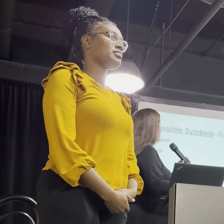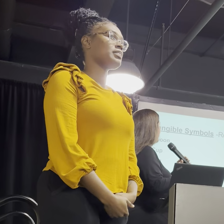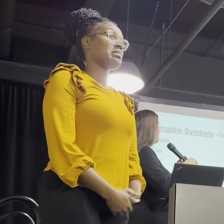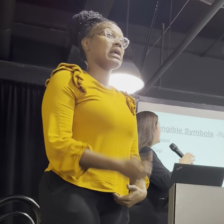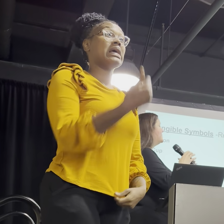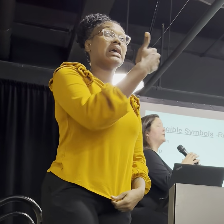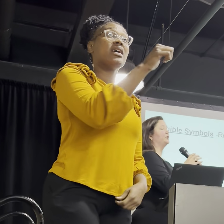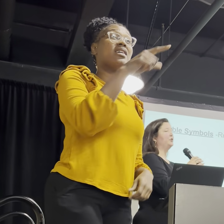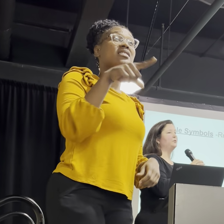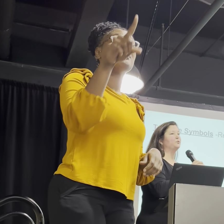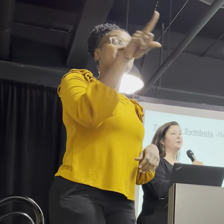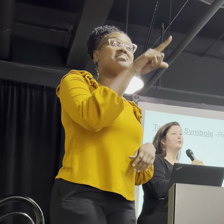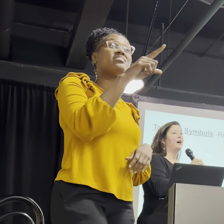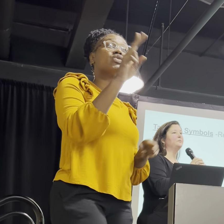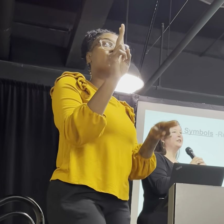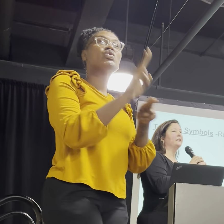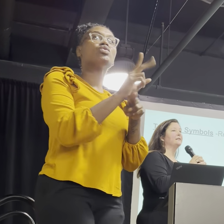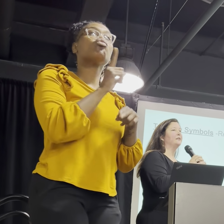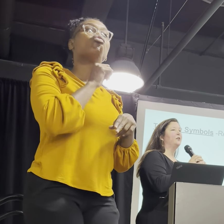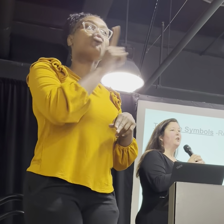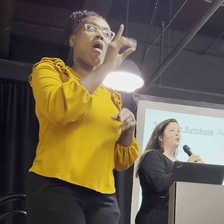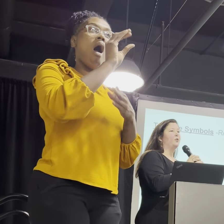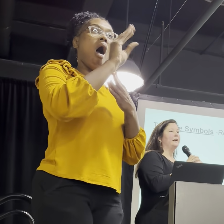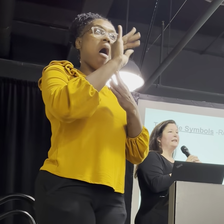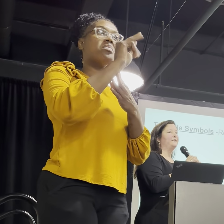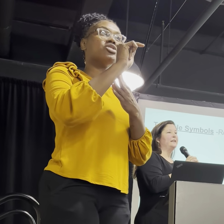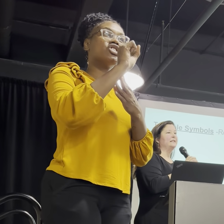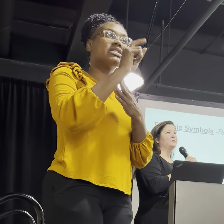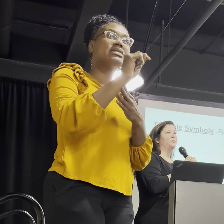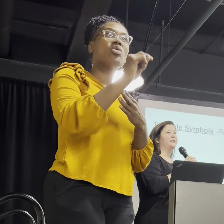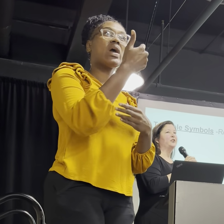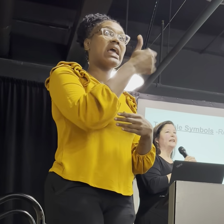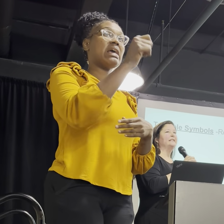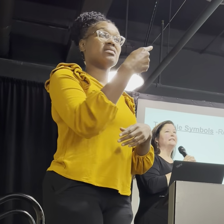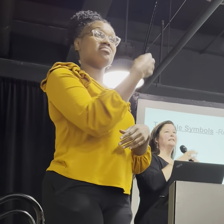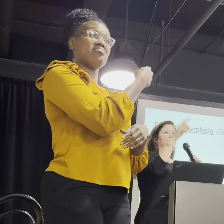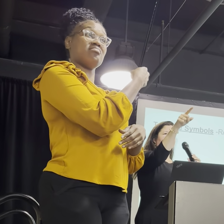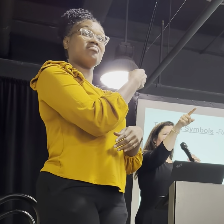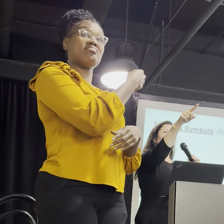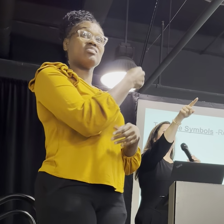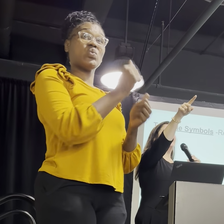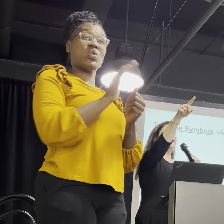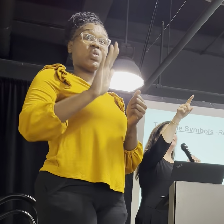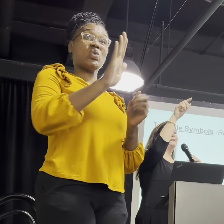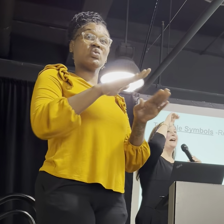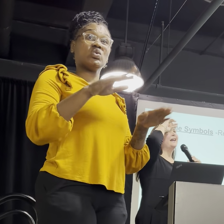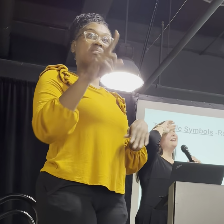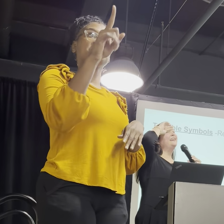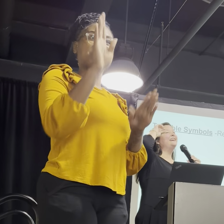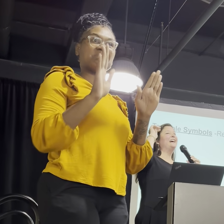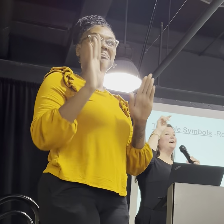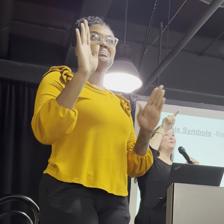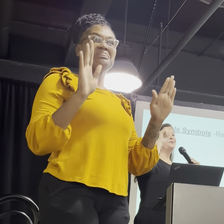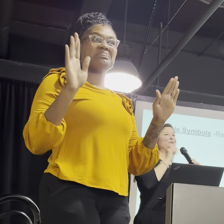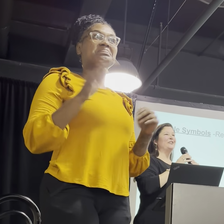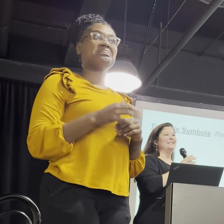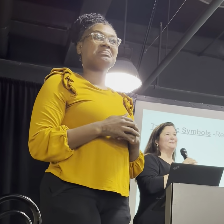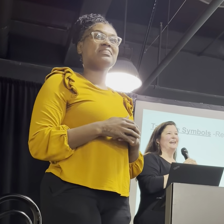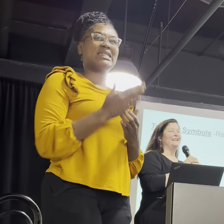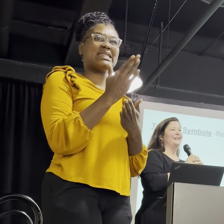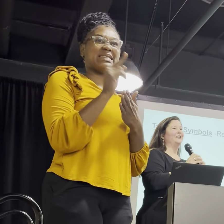Has anybody else used real objects or any of these with their kids? Okay, I see my